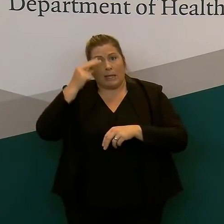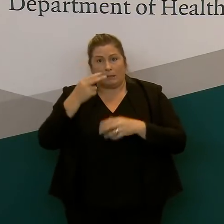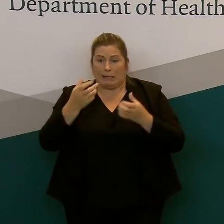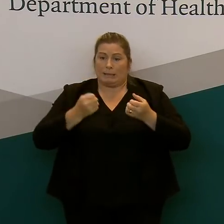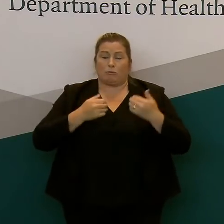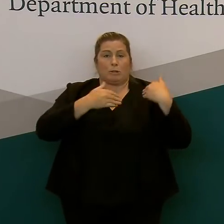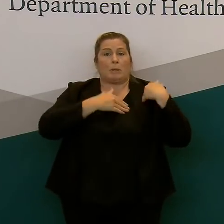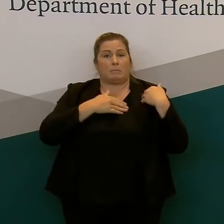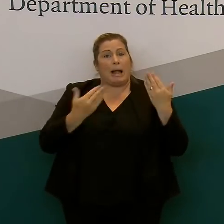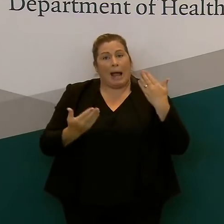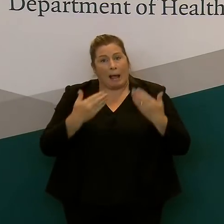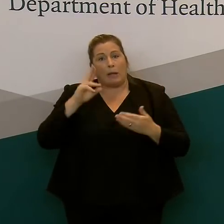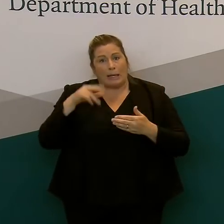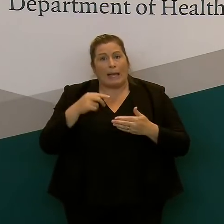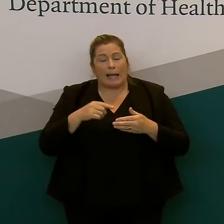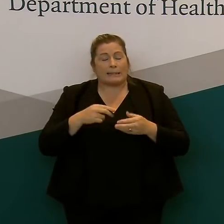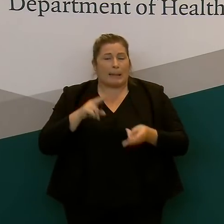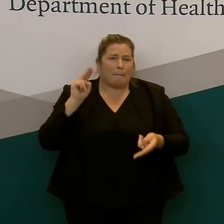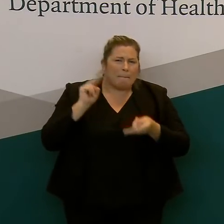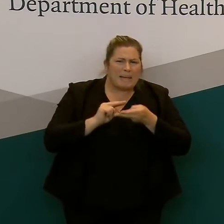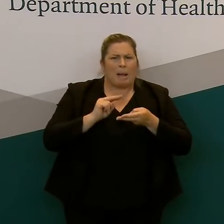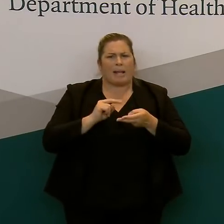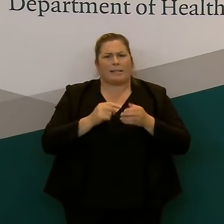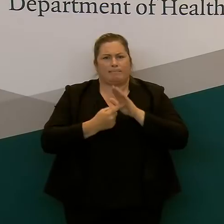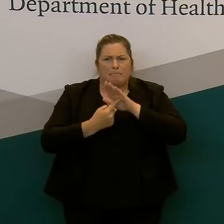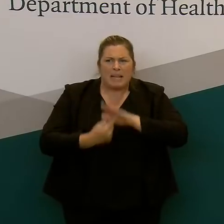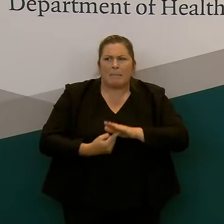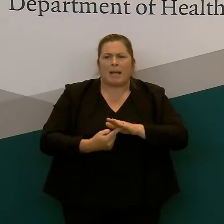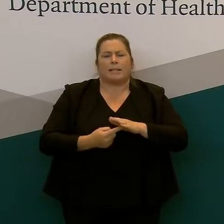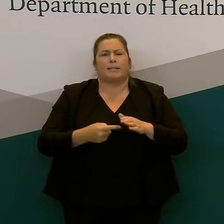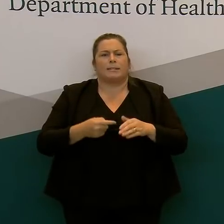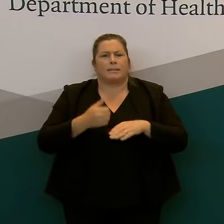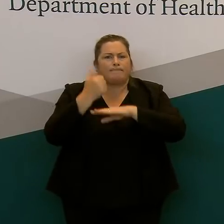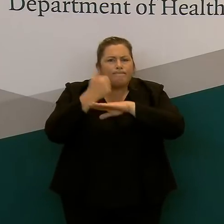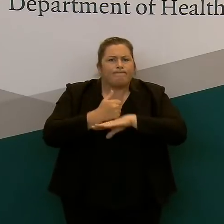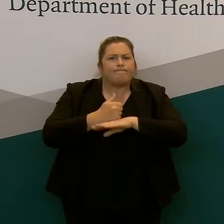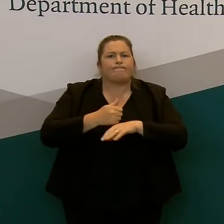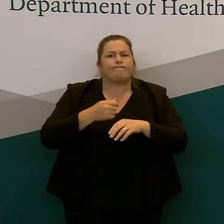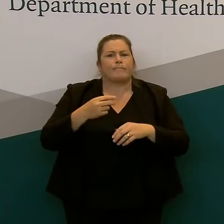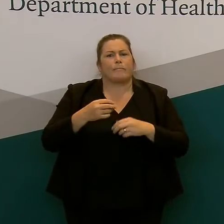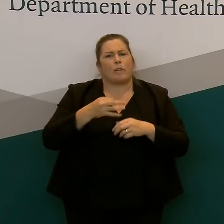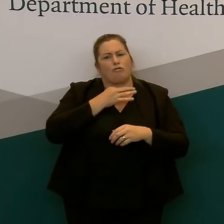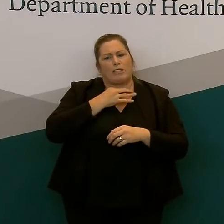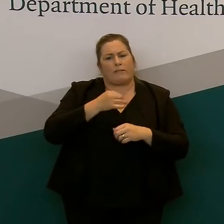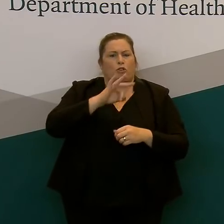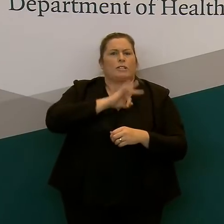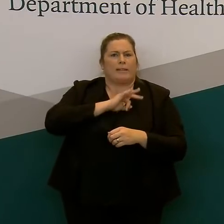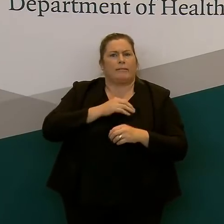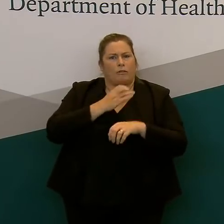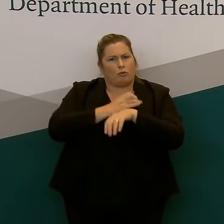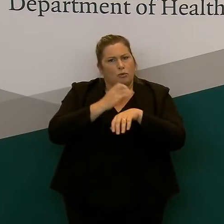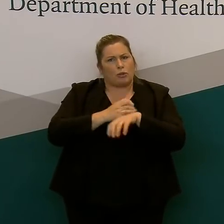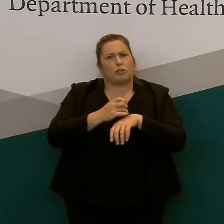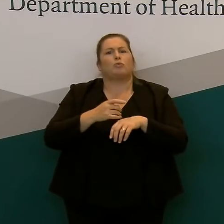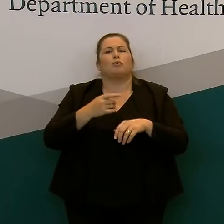manage those risks and minimise them, and to empower them to take appropriate decisions, and that we move away from where we had during the course